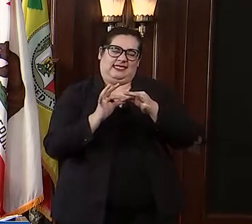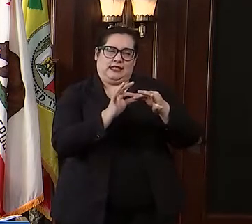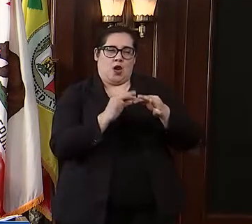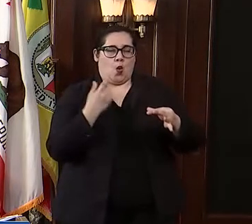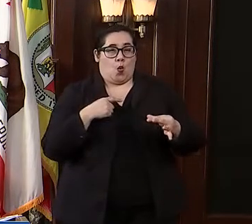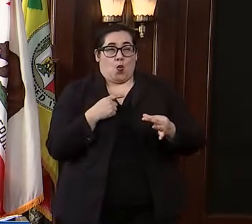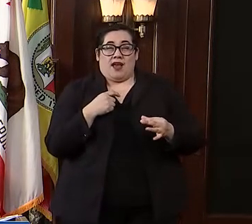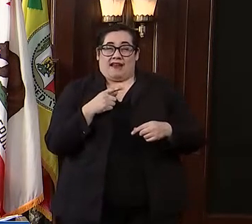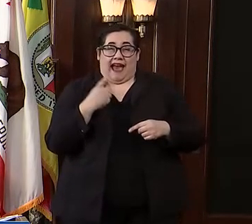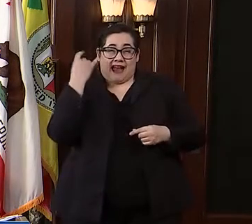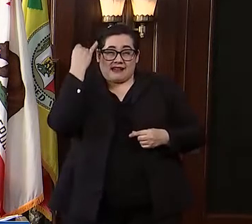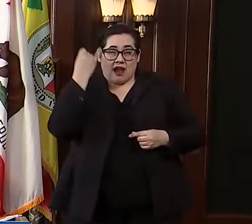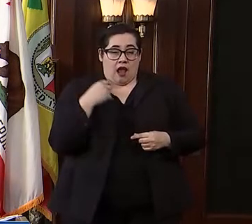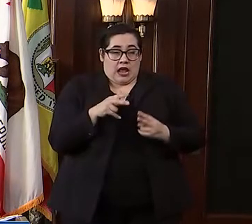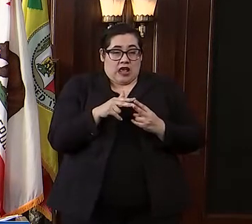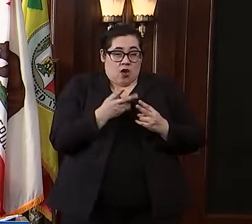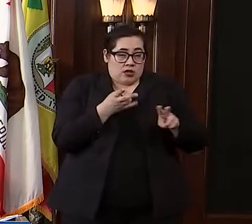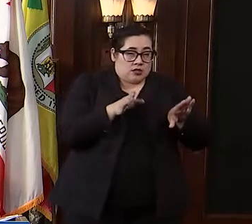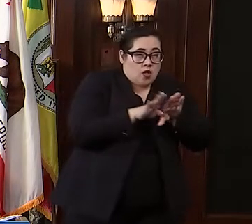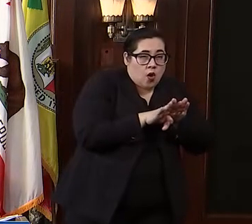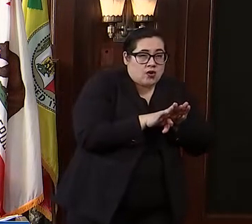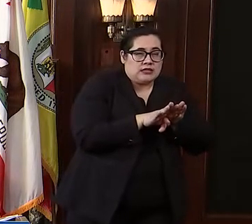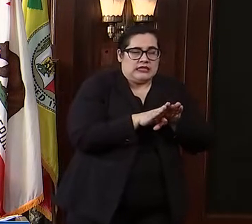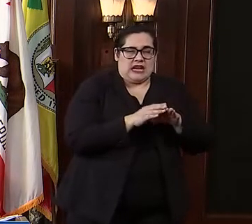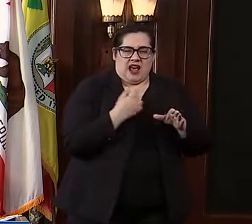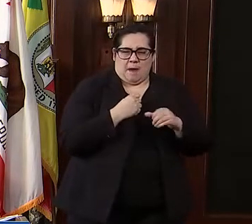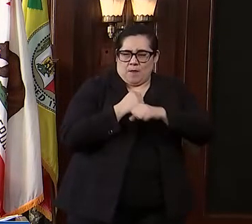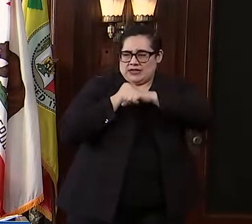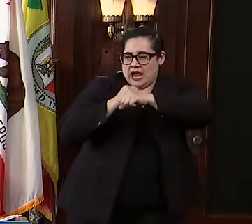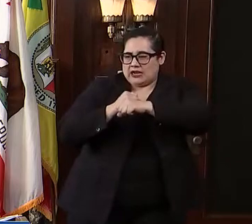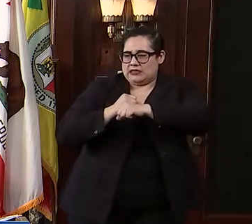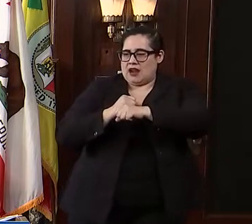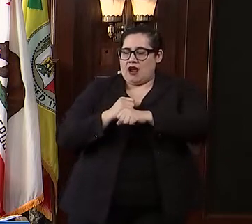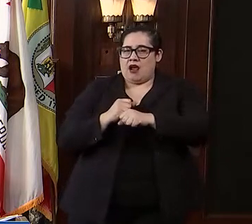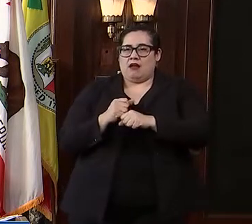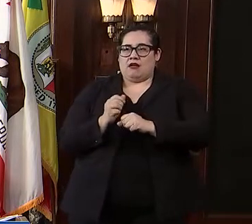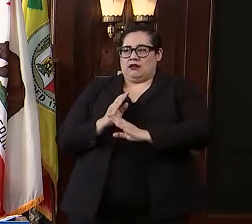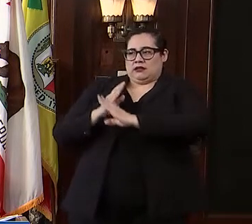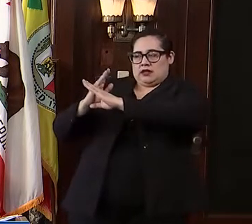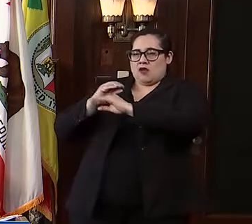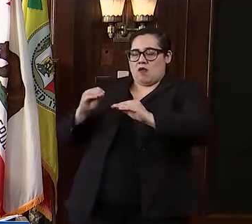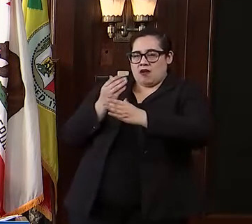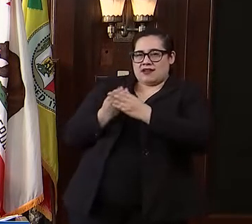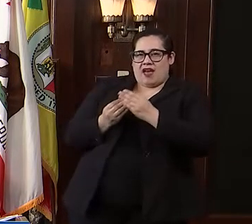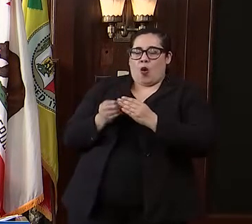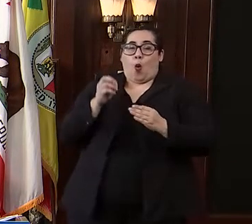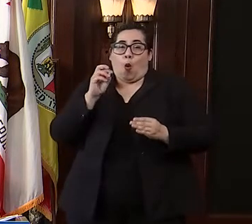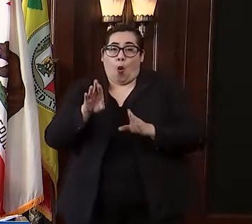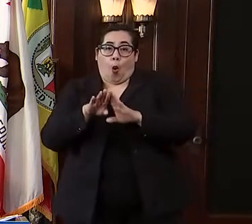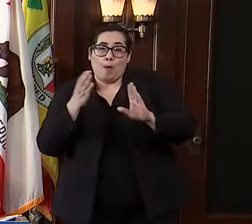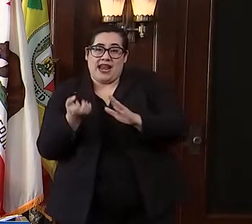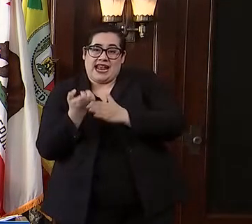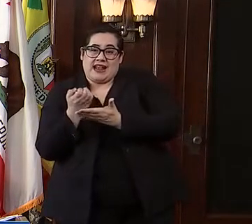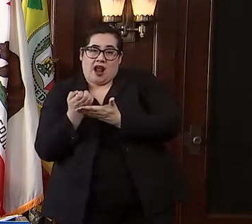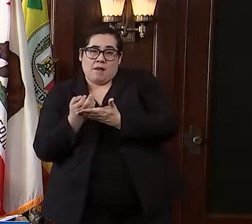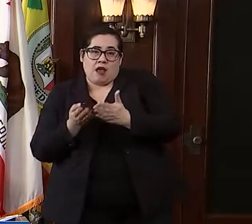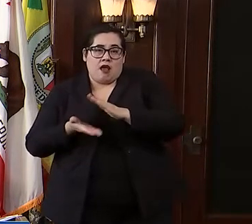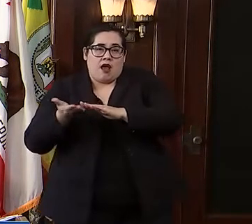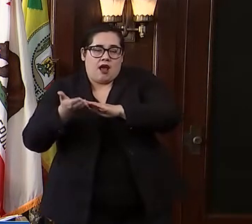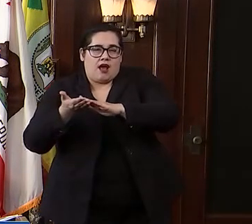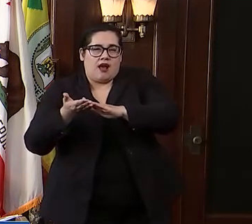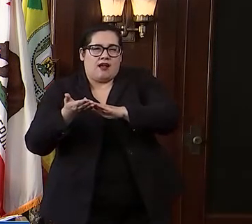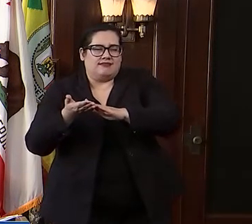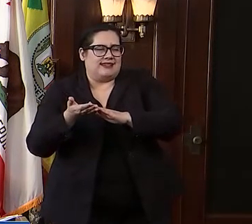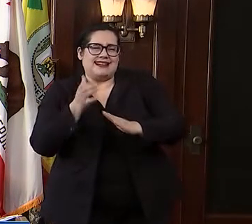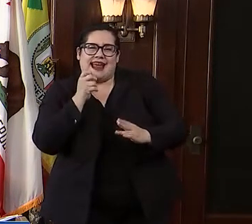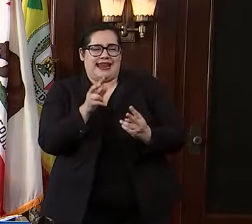that we either have to stay closed and somehow protect us from deaths, or be open and get the economy going, we can